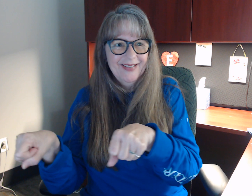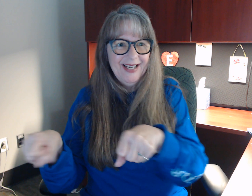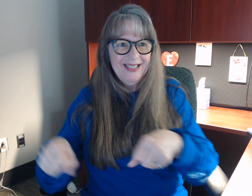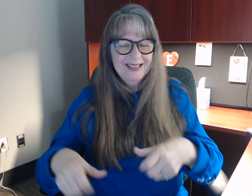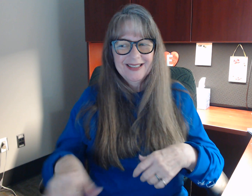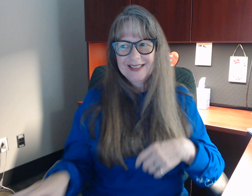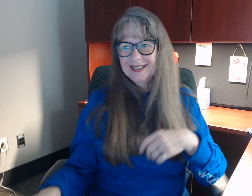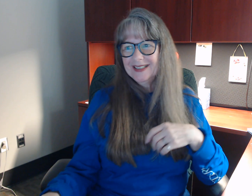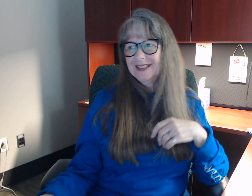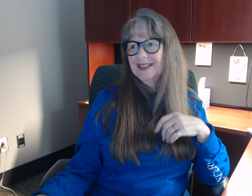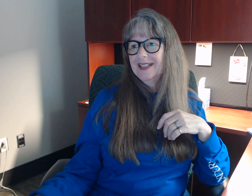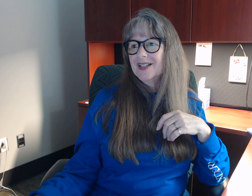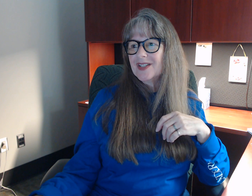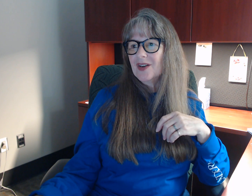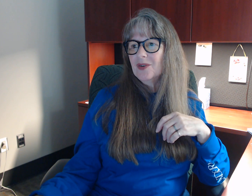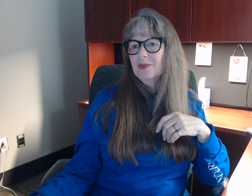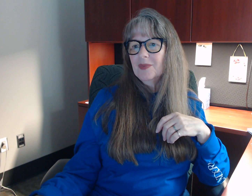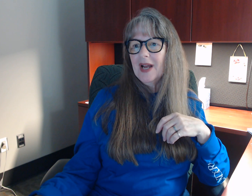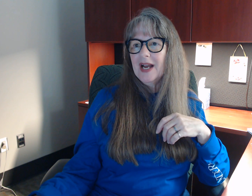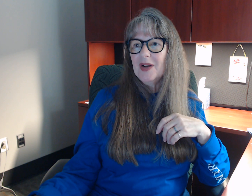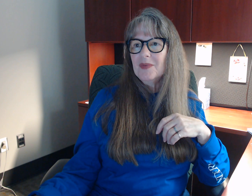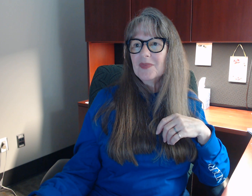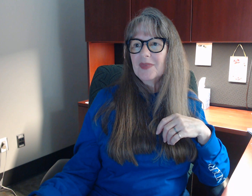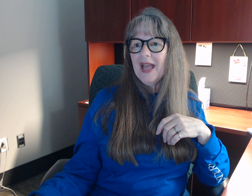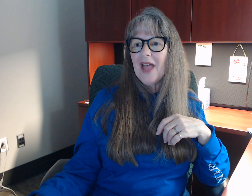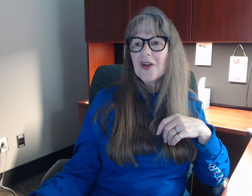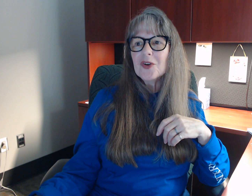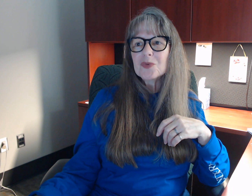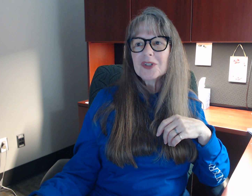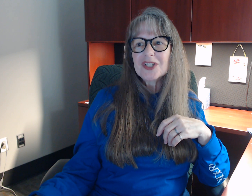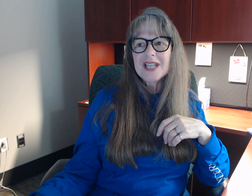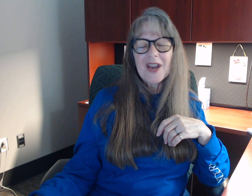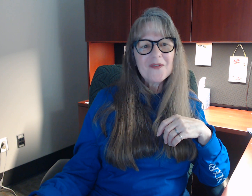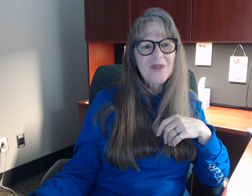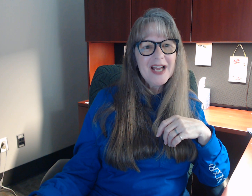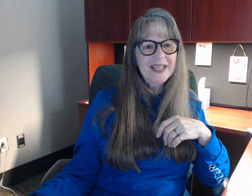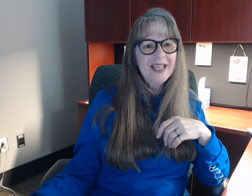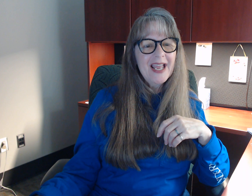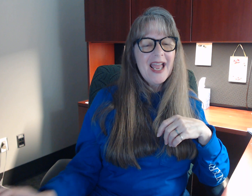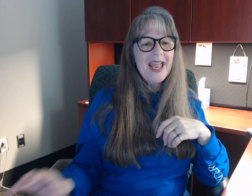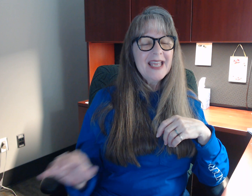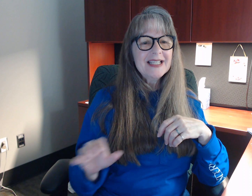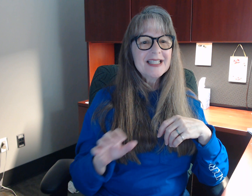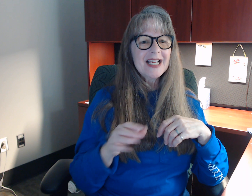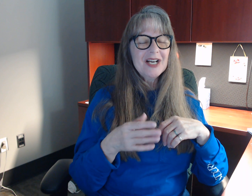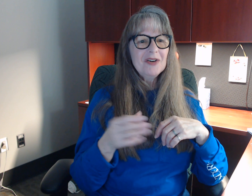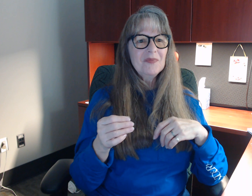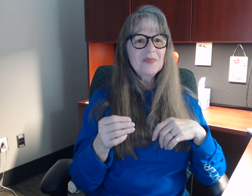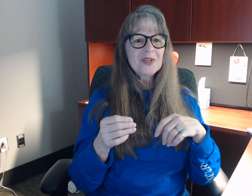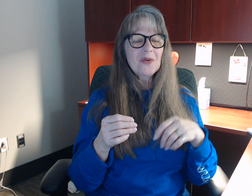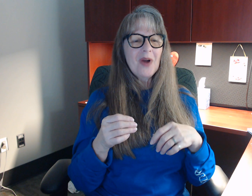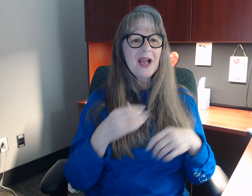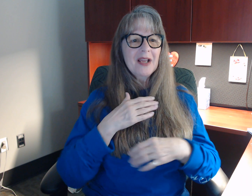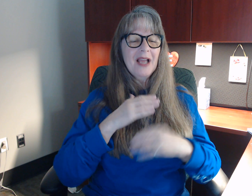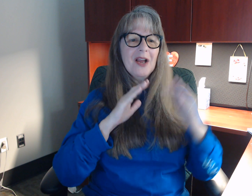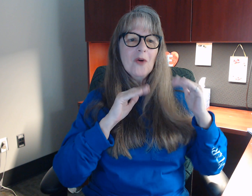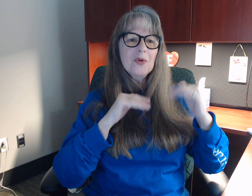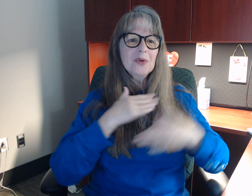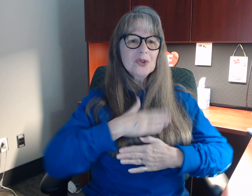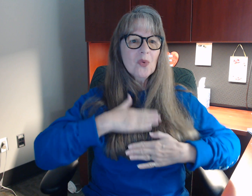right? So I thought those were just kind of fun. And so I hope you enjoy it,